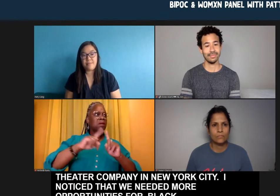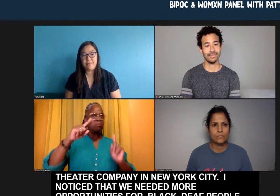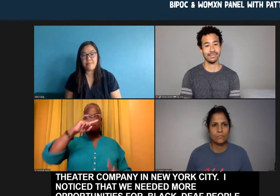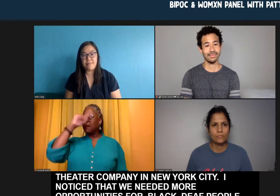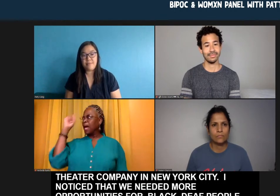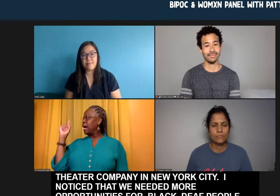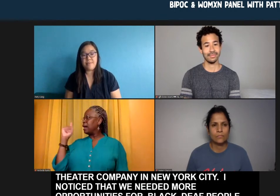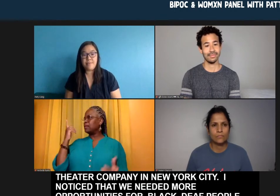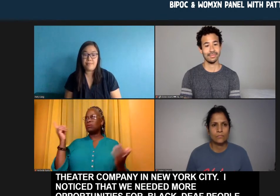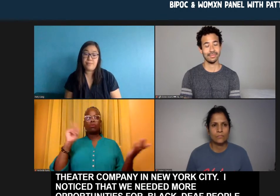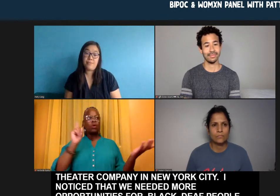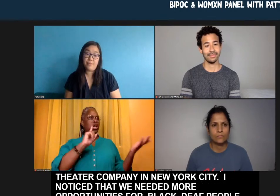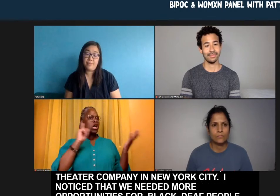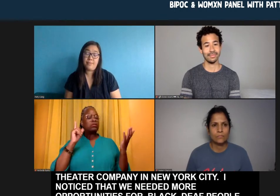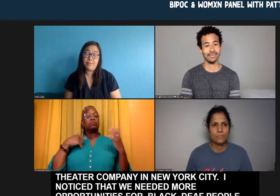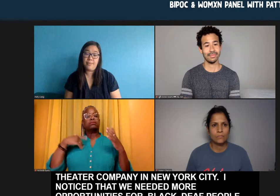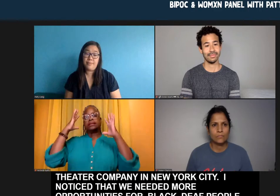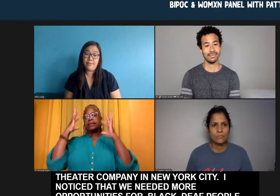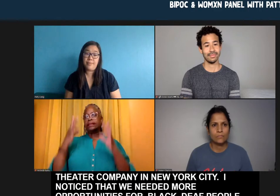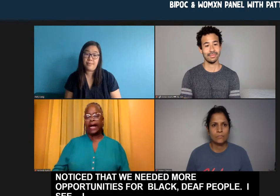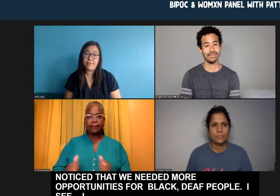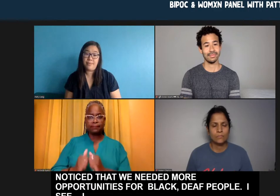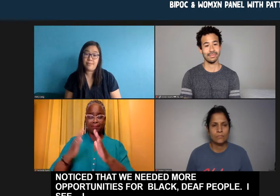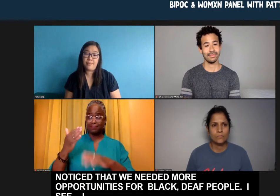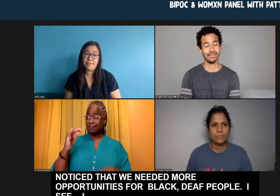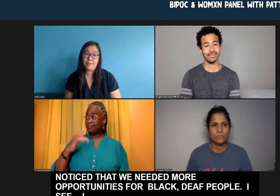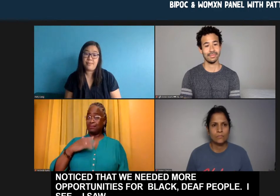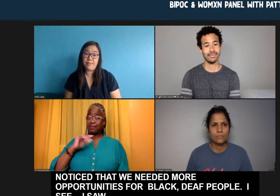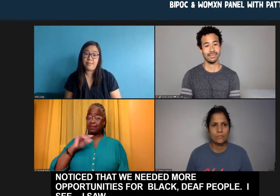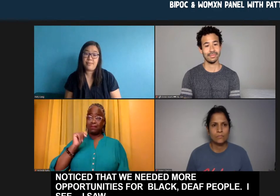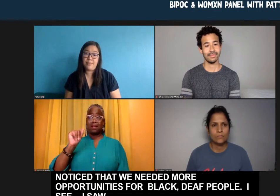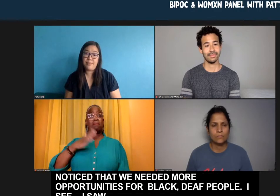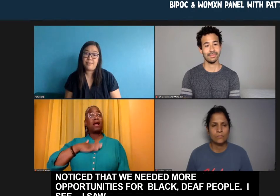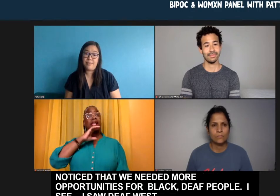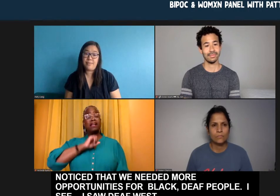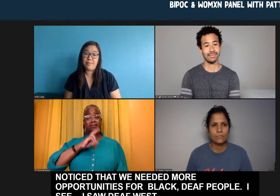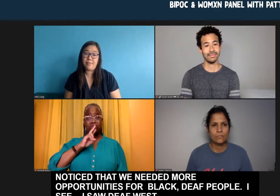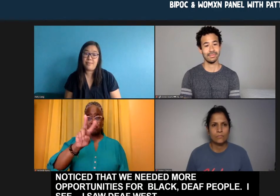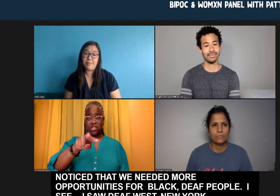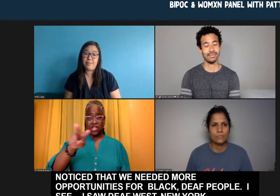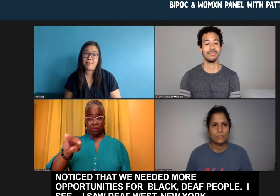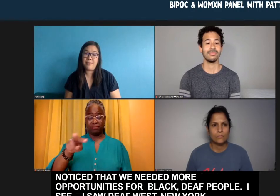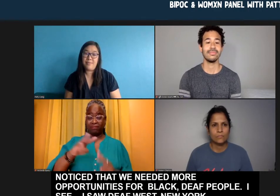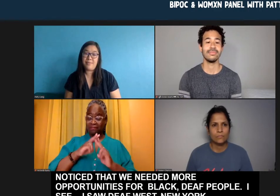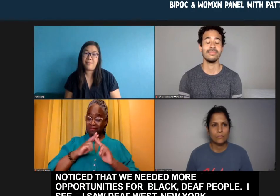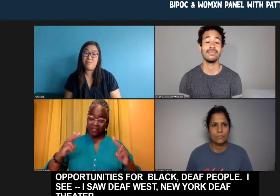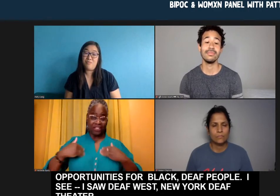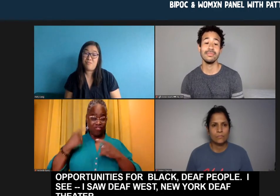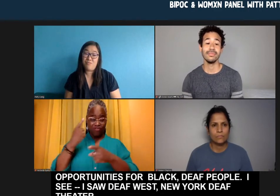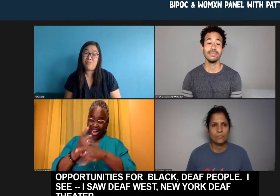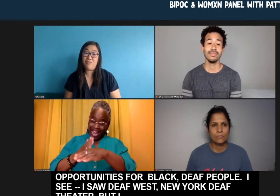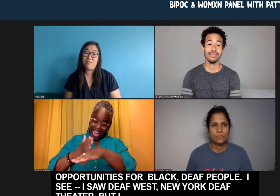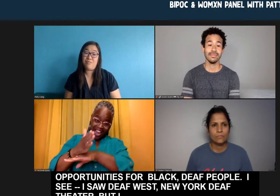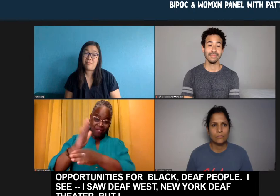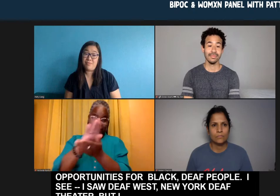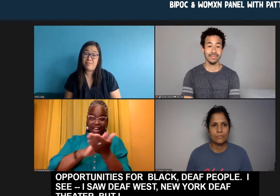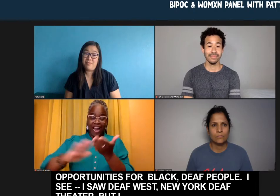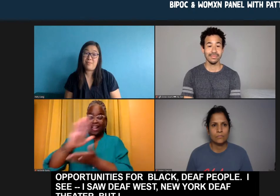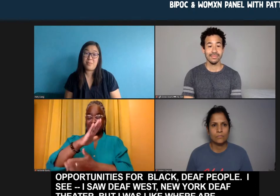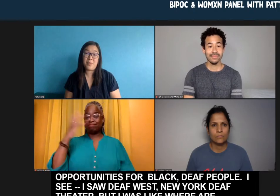Deaf West, New York Deaf Theater, but I was like, where are the Black people, performers? So this